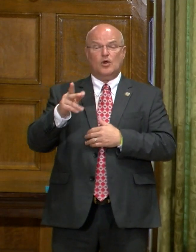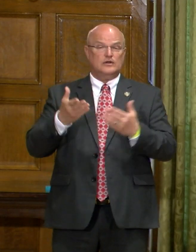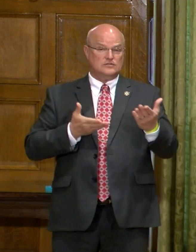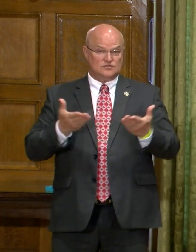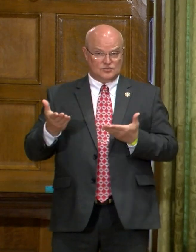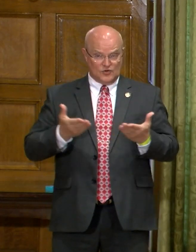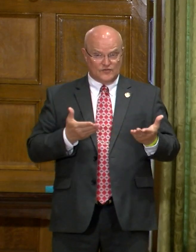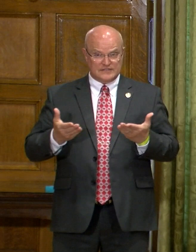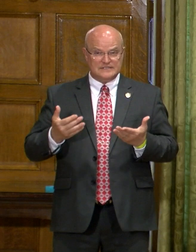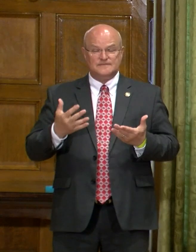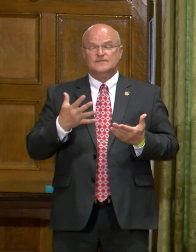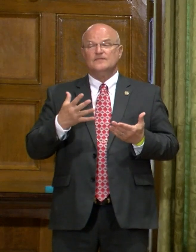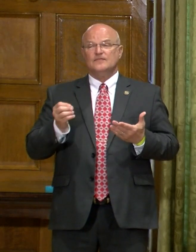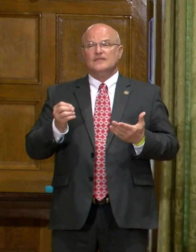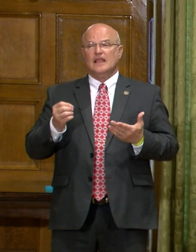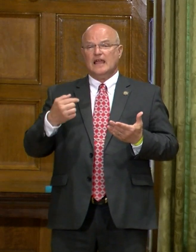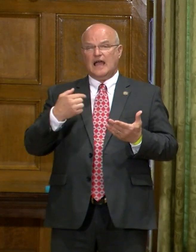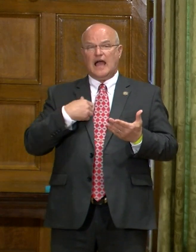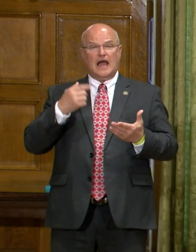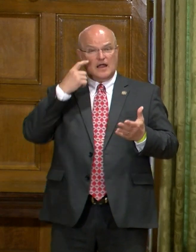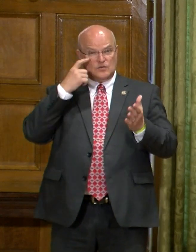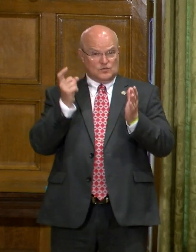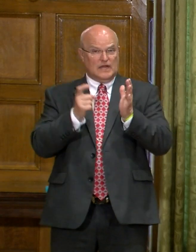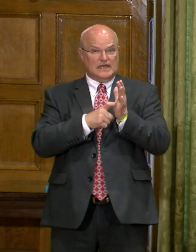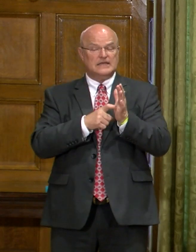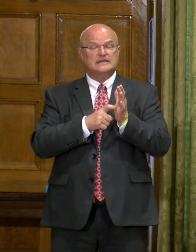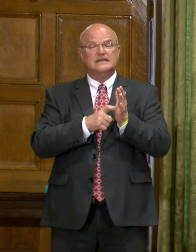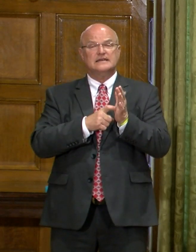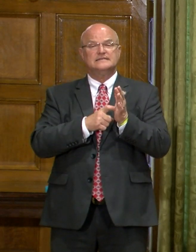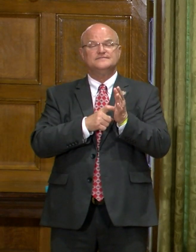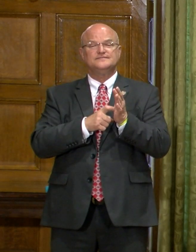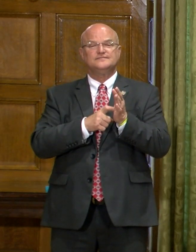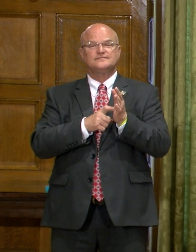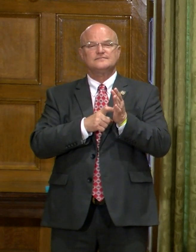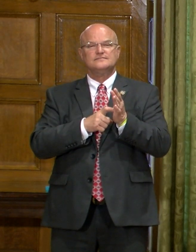Service, and I recognize that